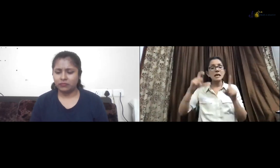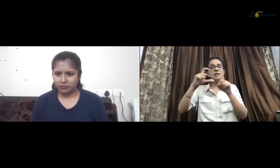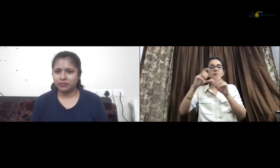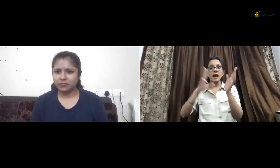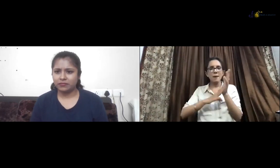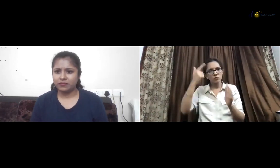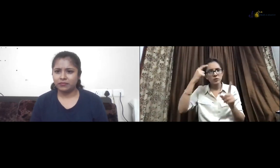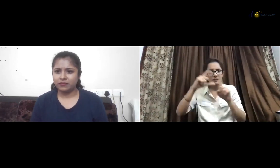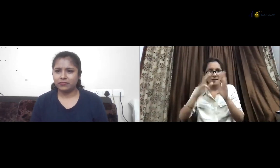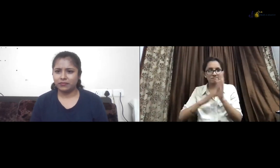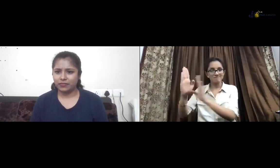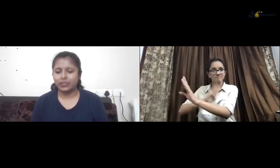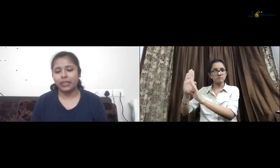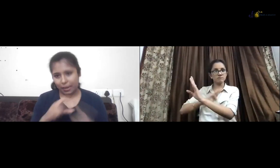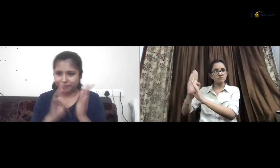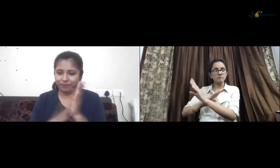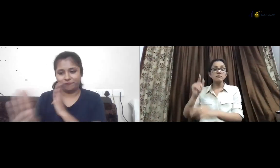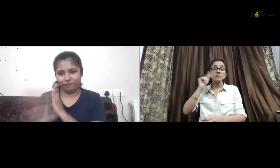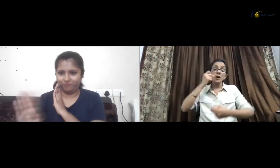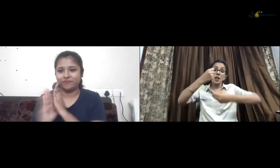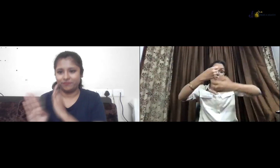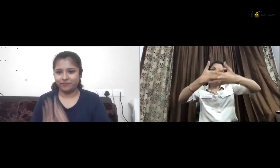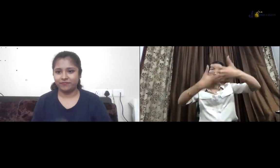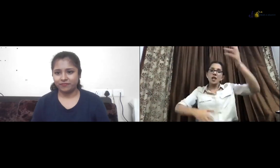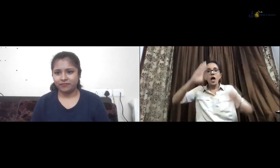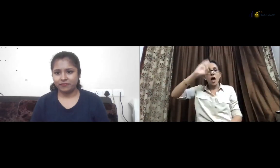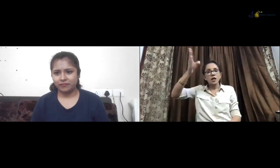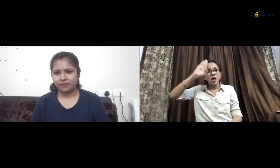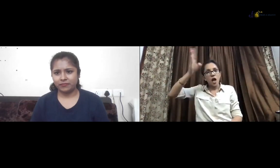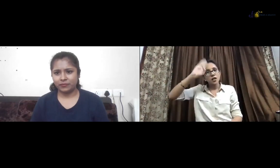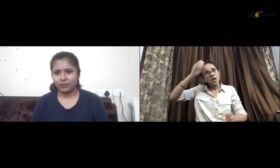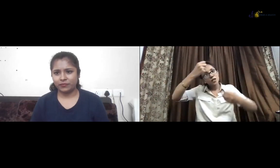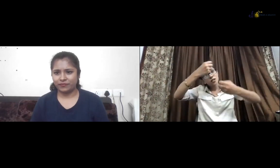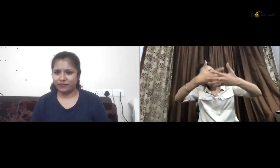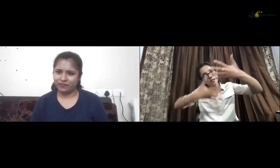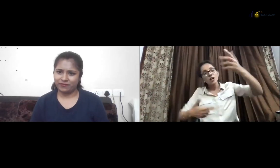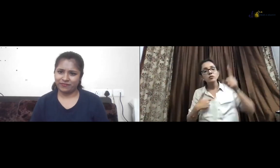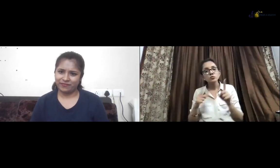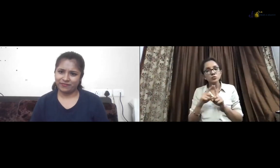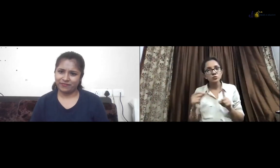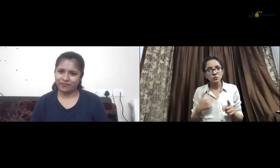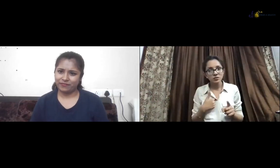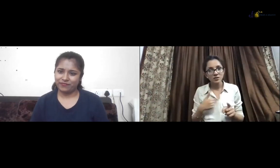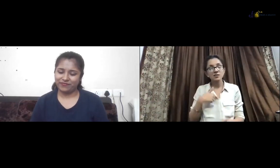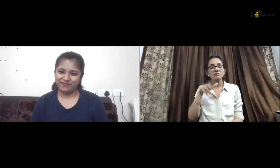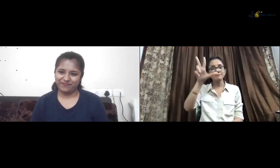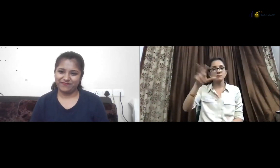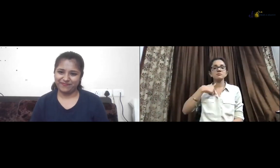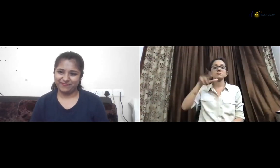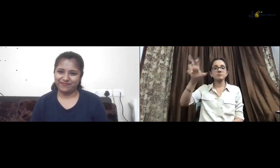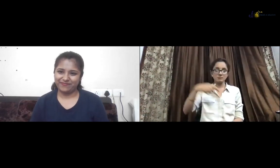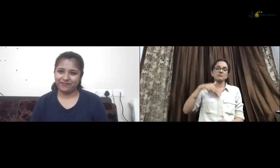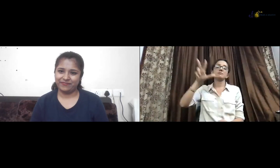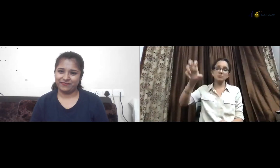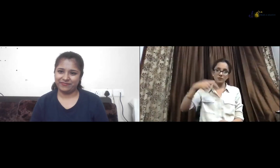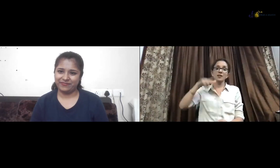on Instagram. So DM, direct message. So there are lots of male who have messaged me, hello,